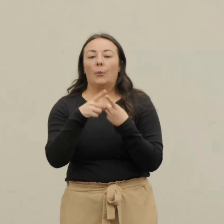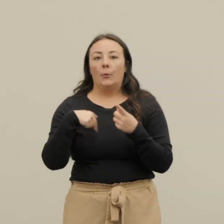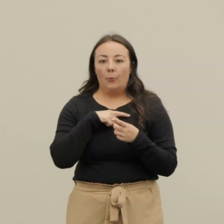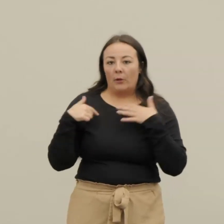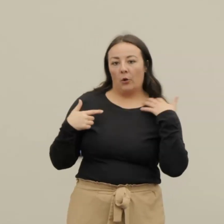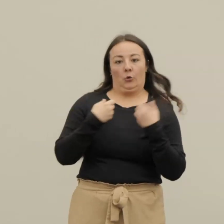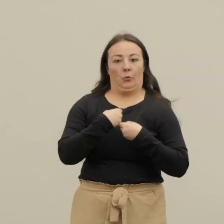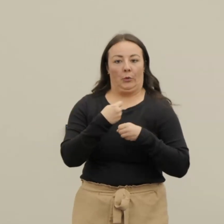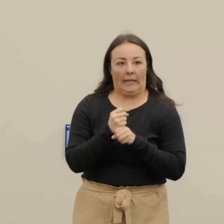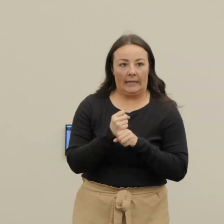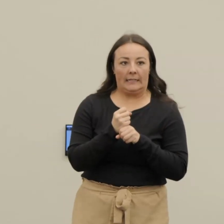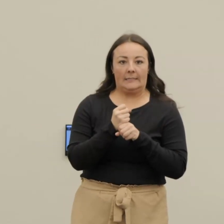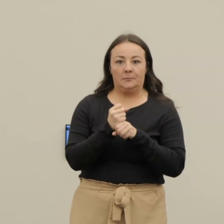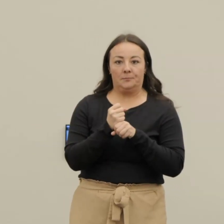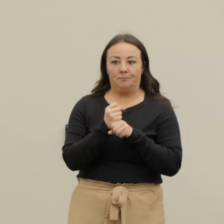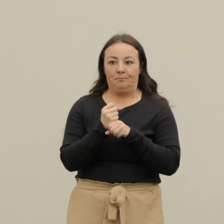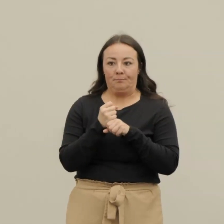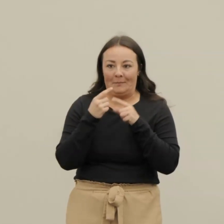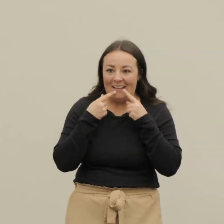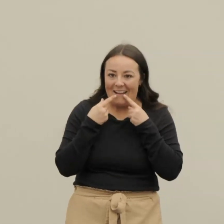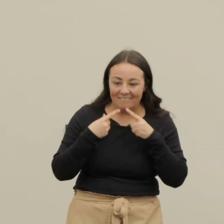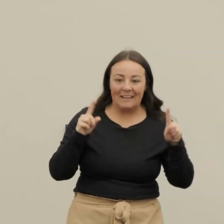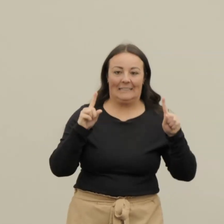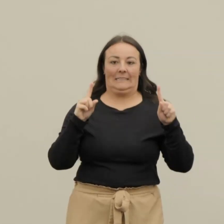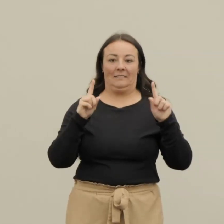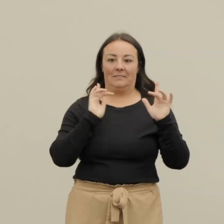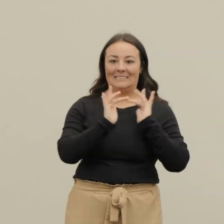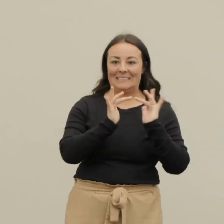our effective digital content,